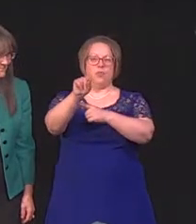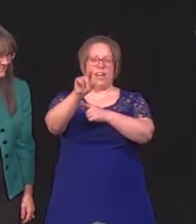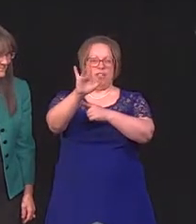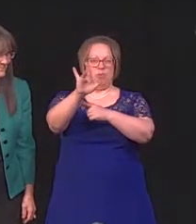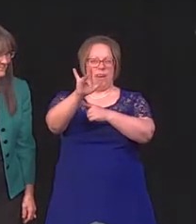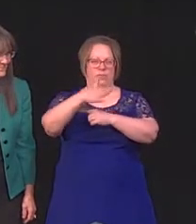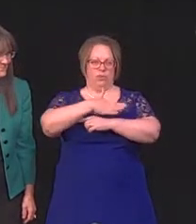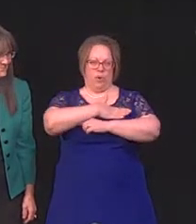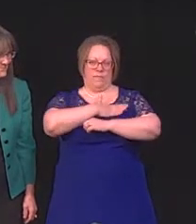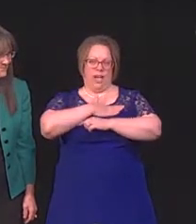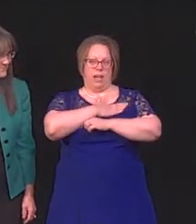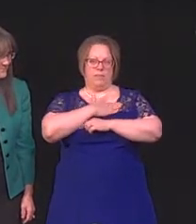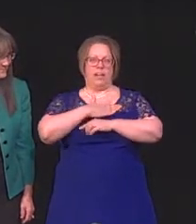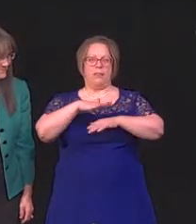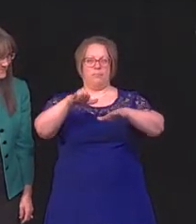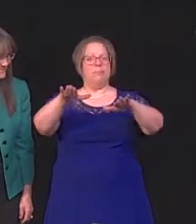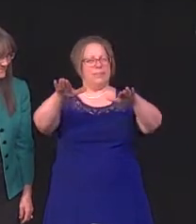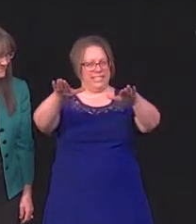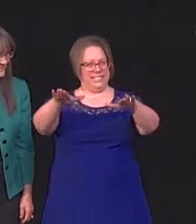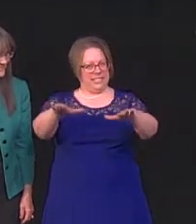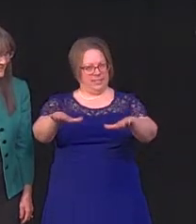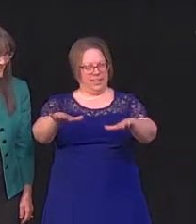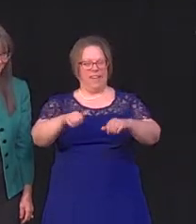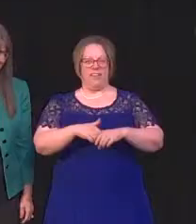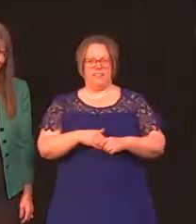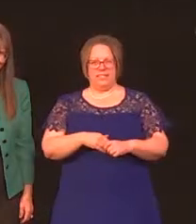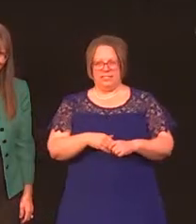Class of 2025, would you please be seated?